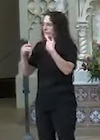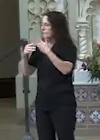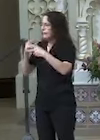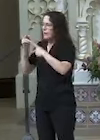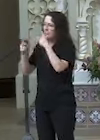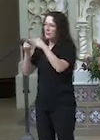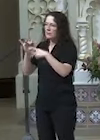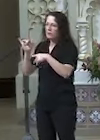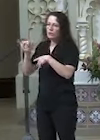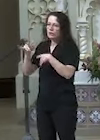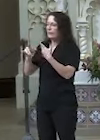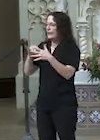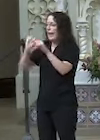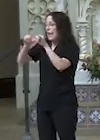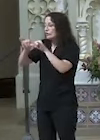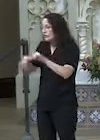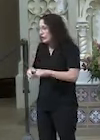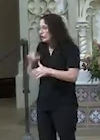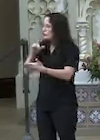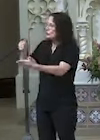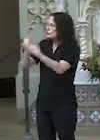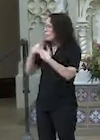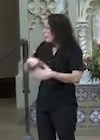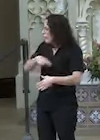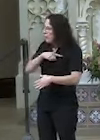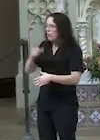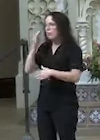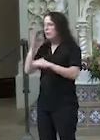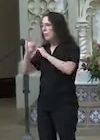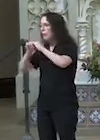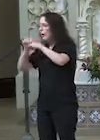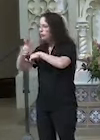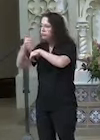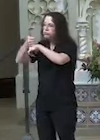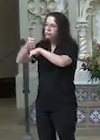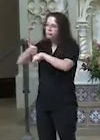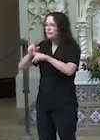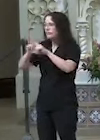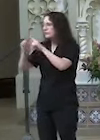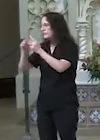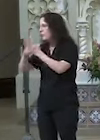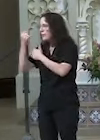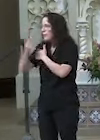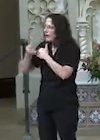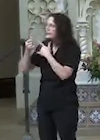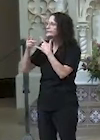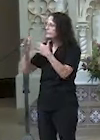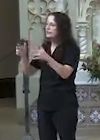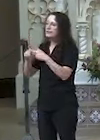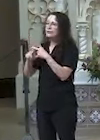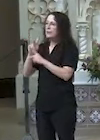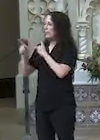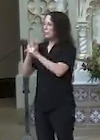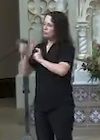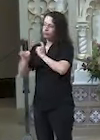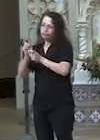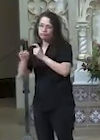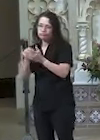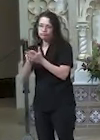people like engineers who can help us with different projects and donors, and